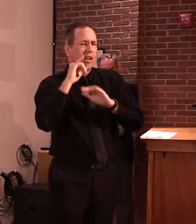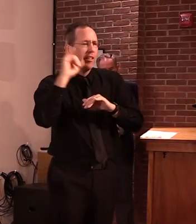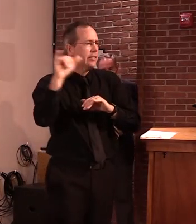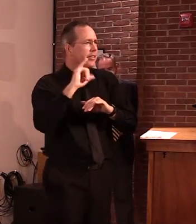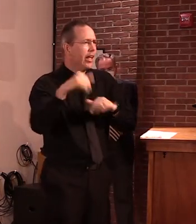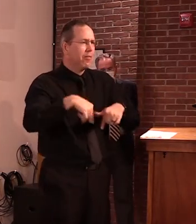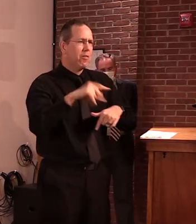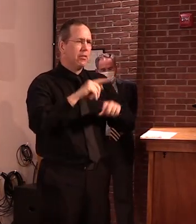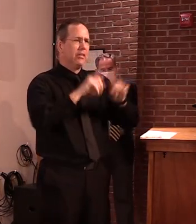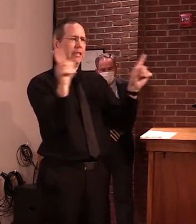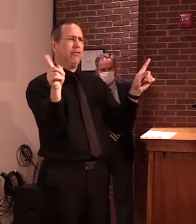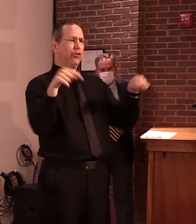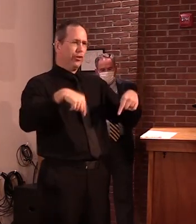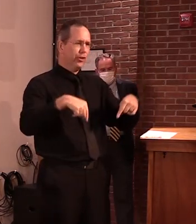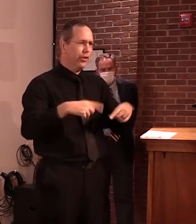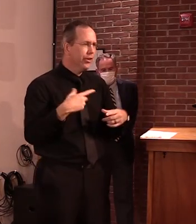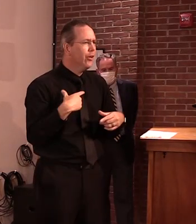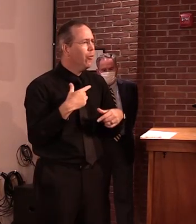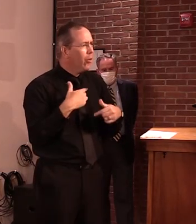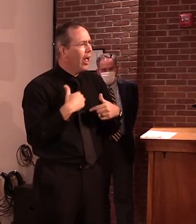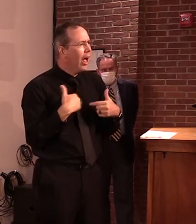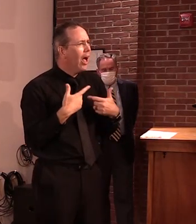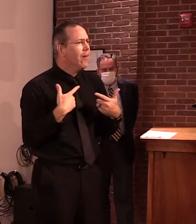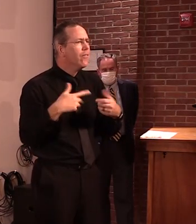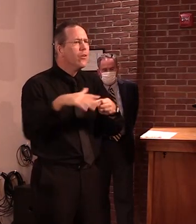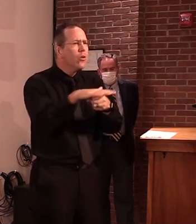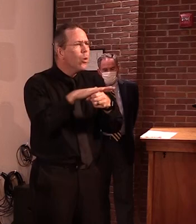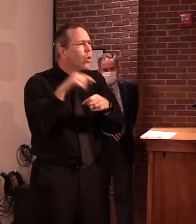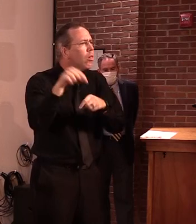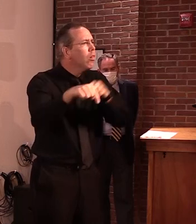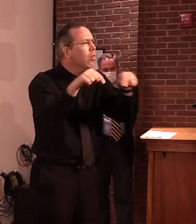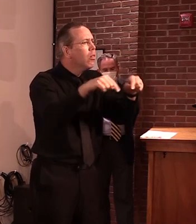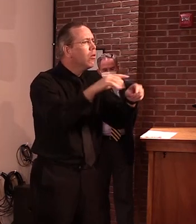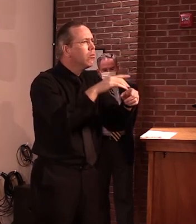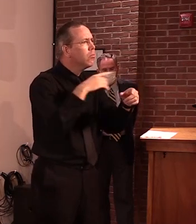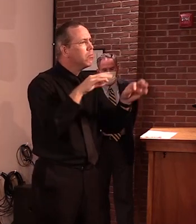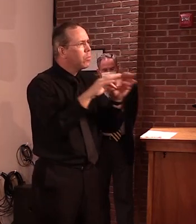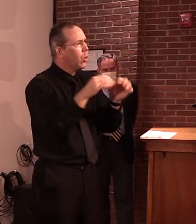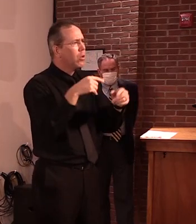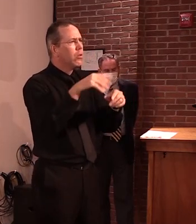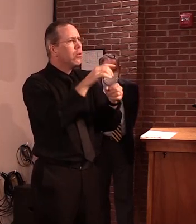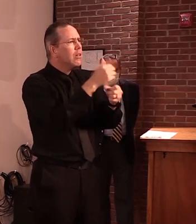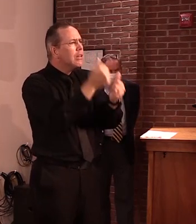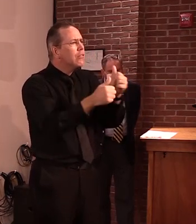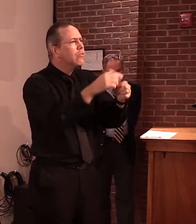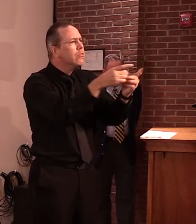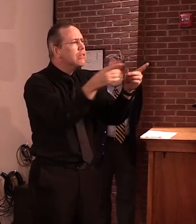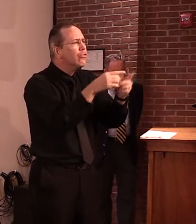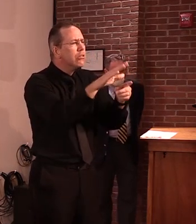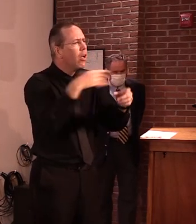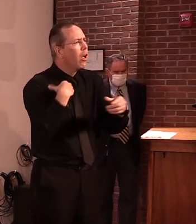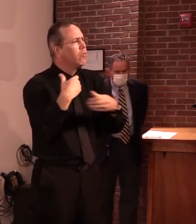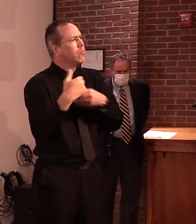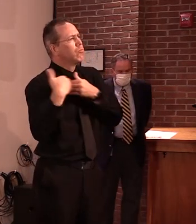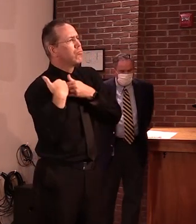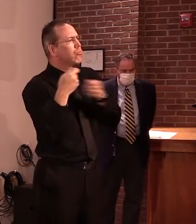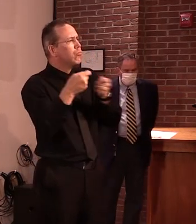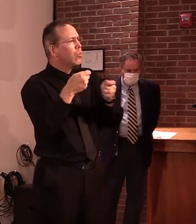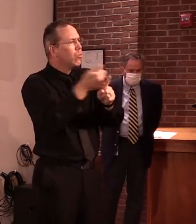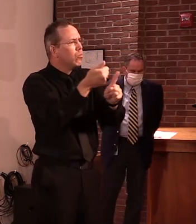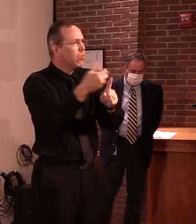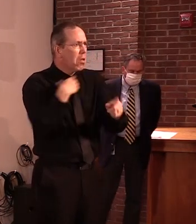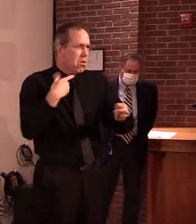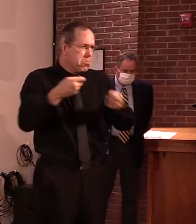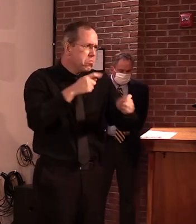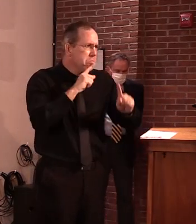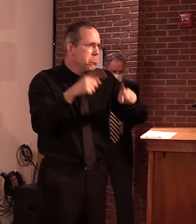local control component that's part of our state law, and so we have to allow